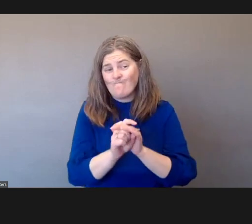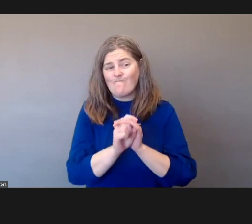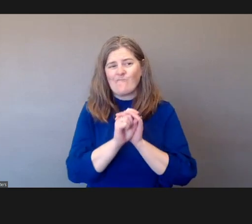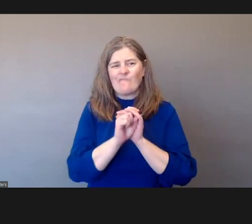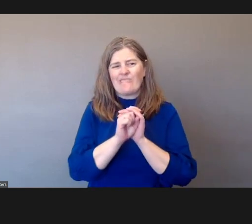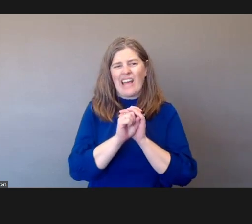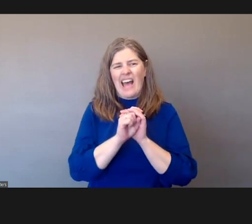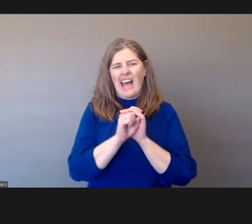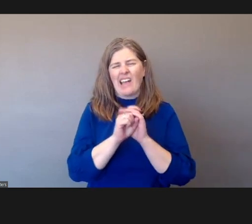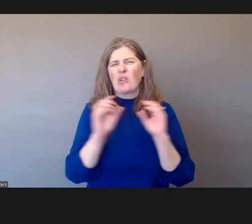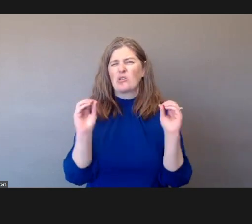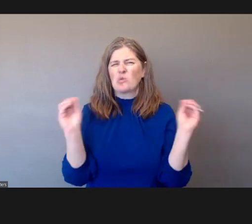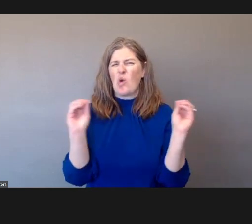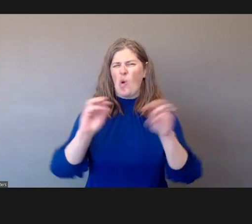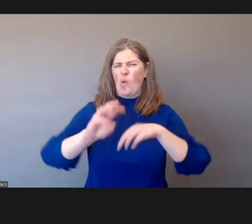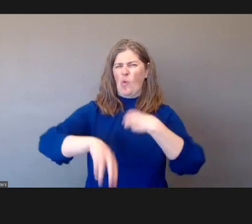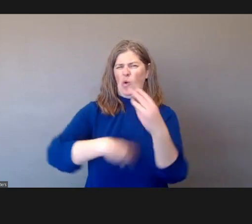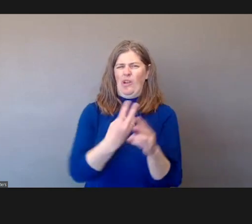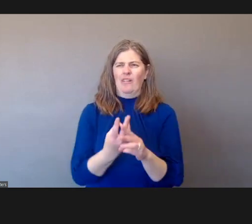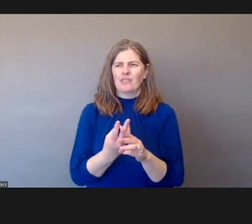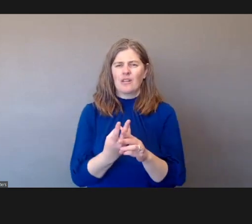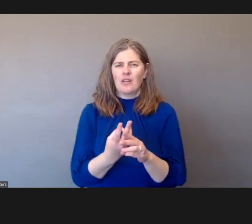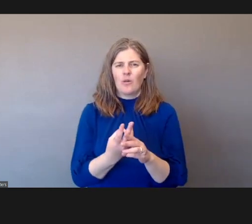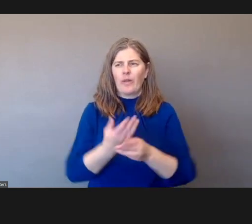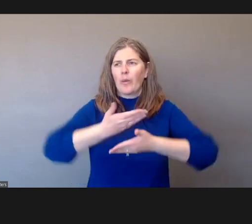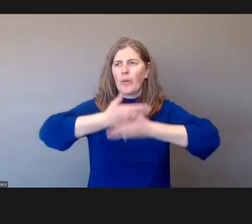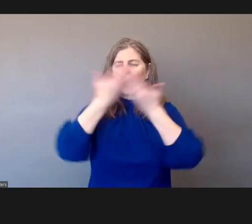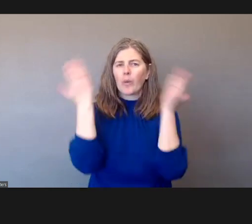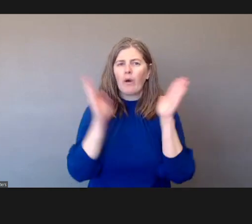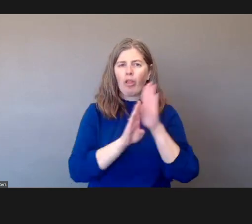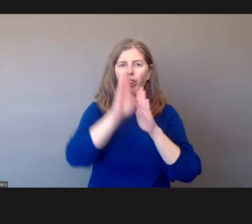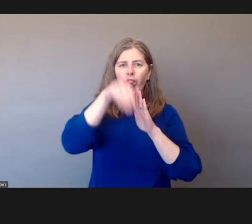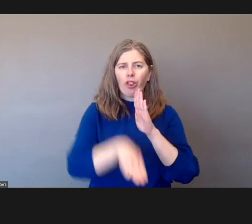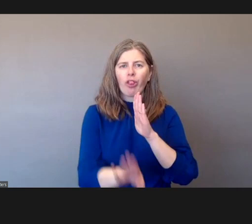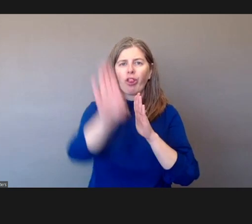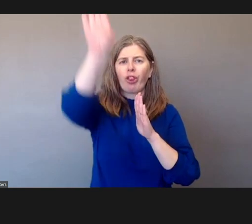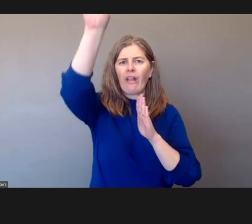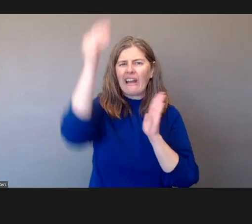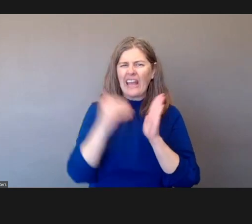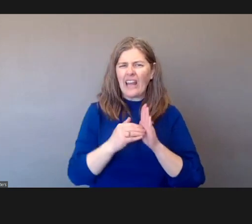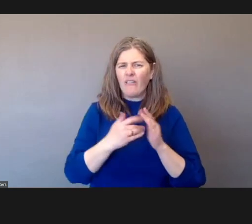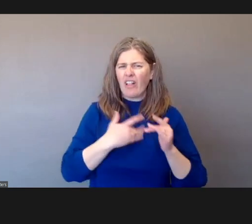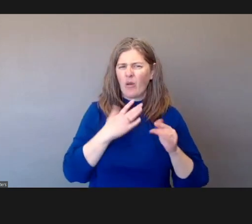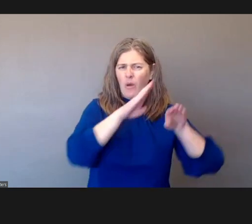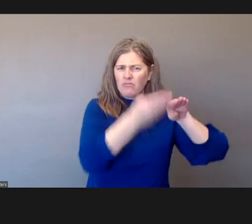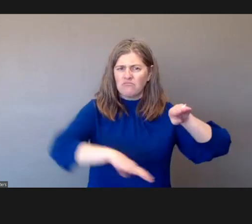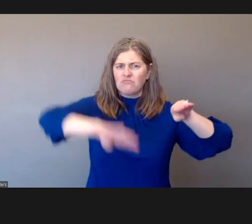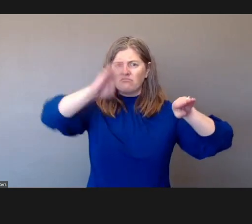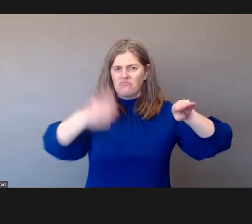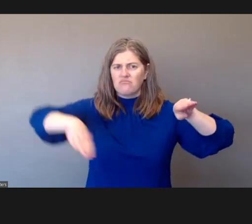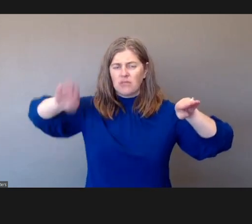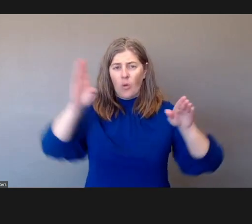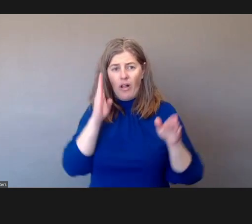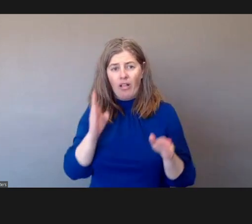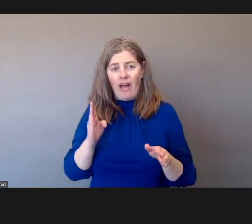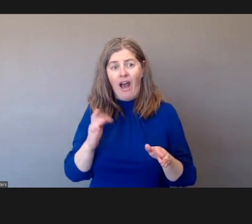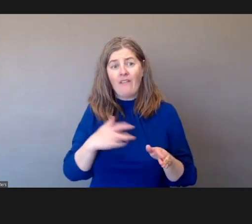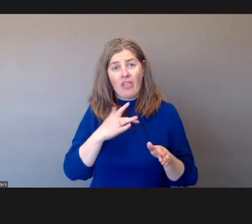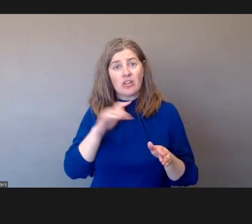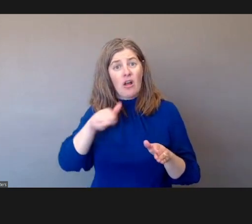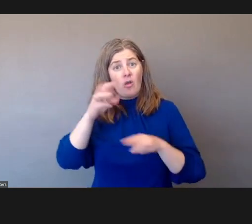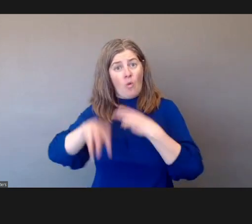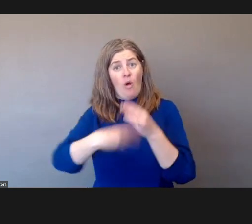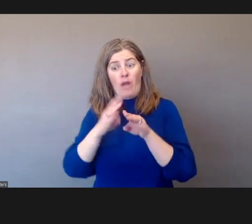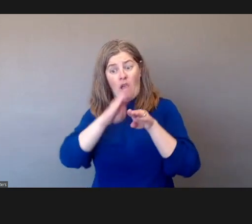don't think there is a world where we're not going to have another wave of another variant. But I think there's another world where we have a wave of